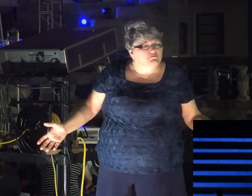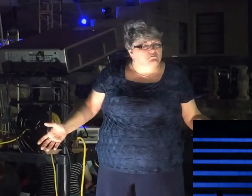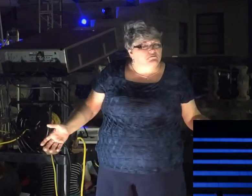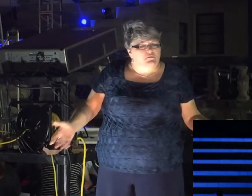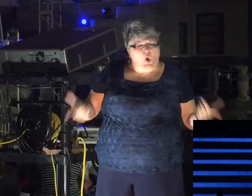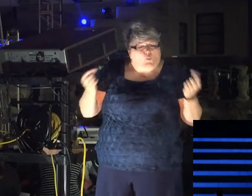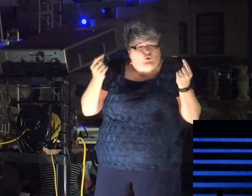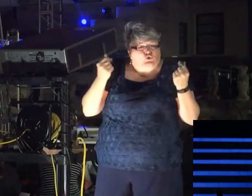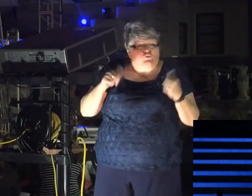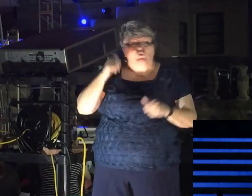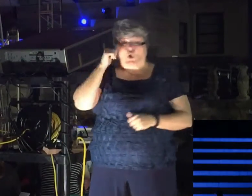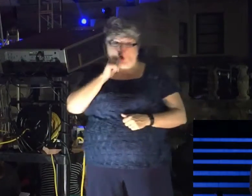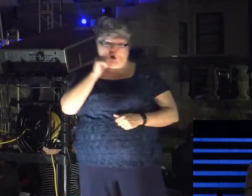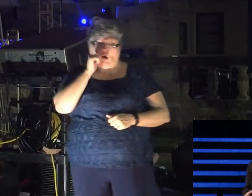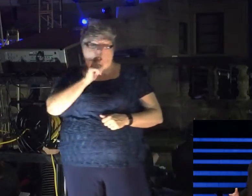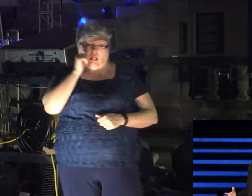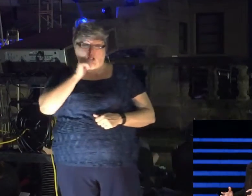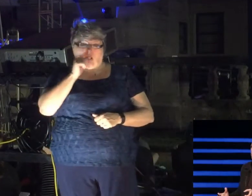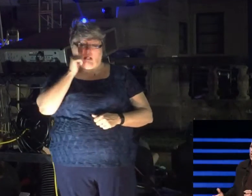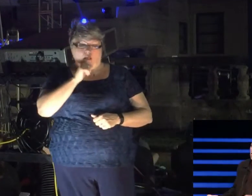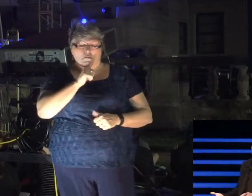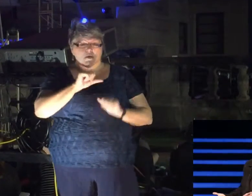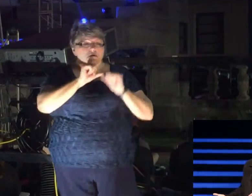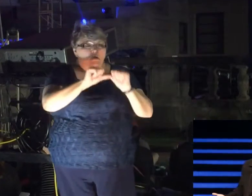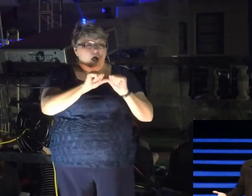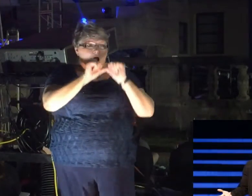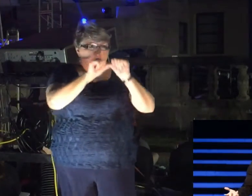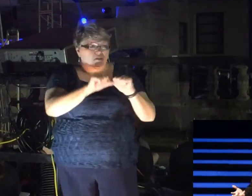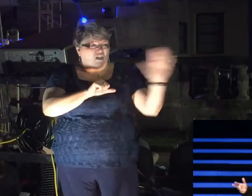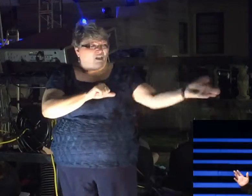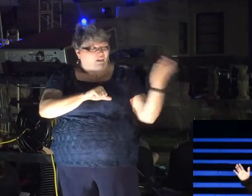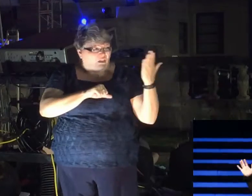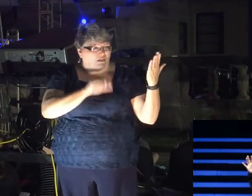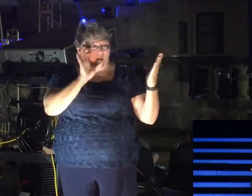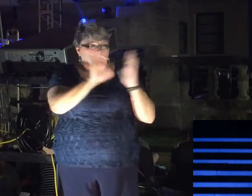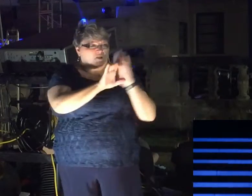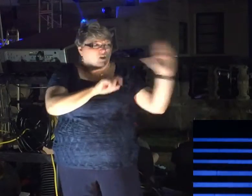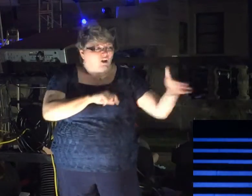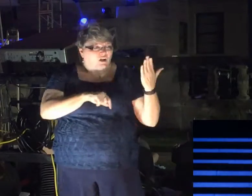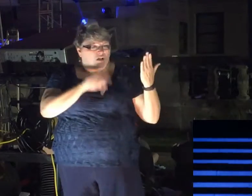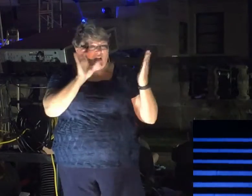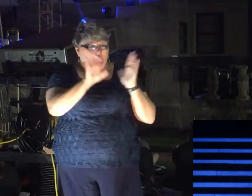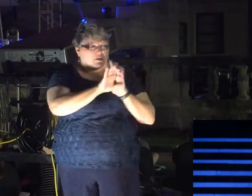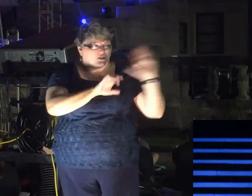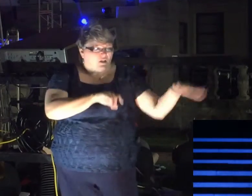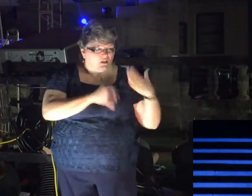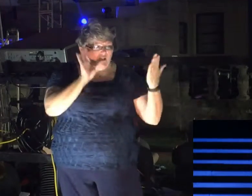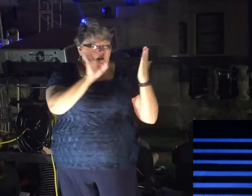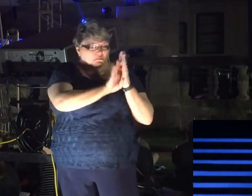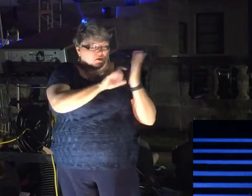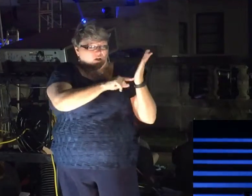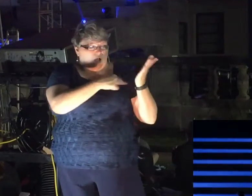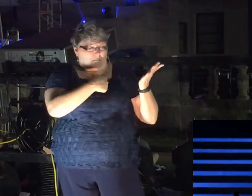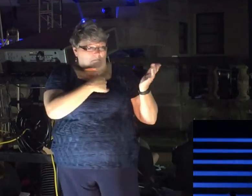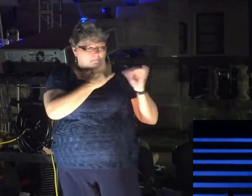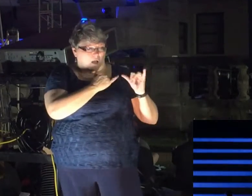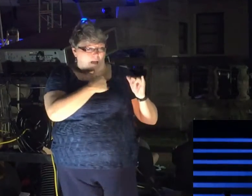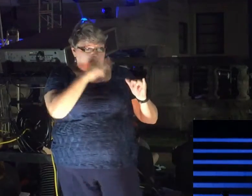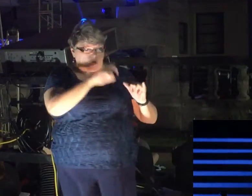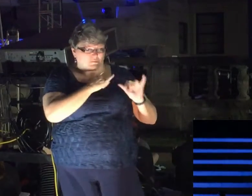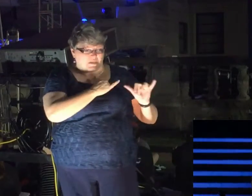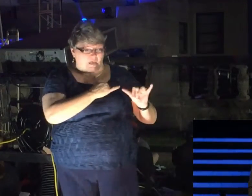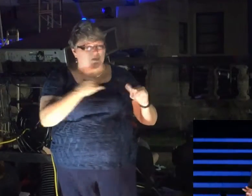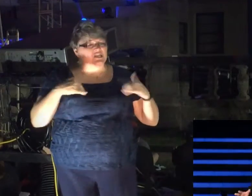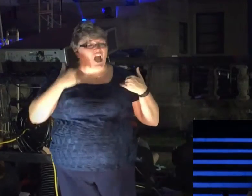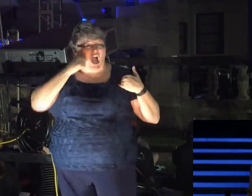child? What does it do to a girl to be constantly presented with that image of femininity? What it does